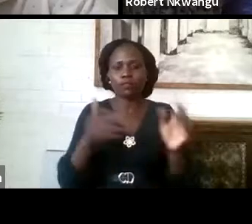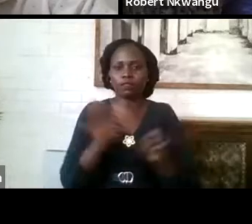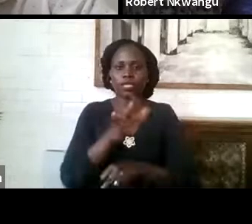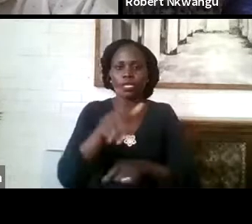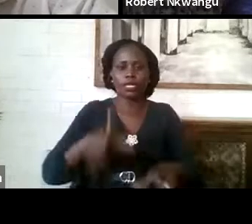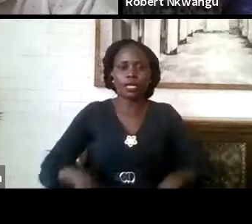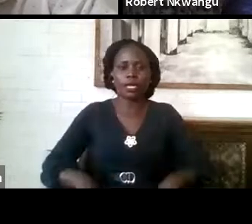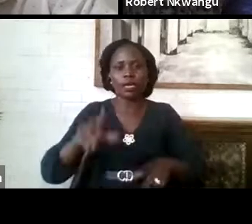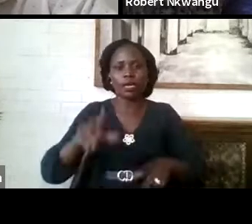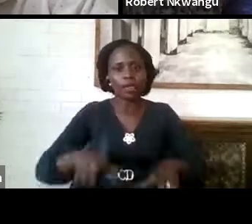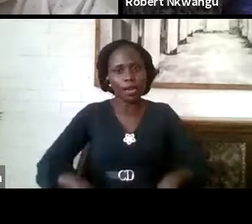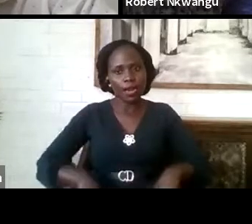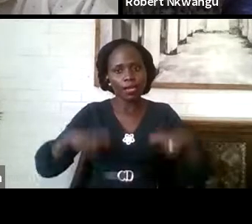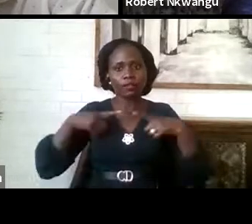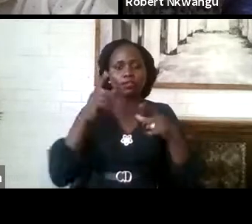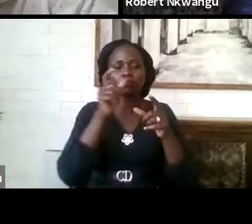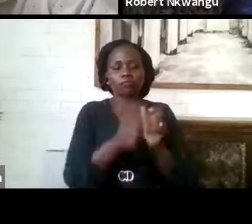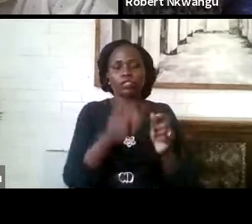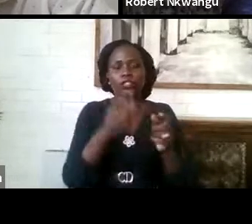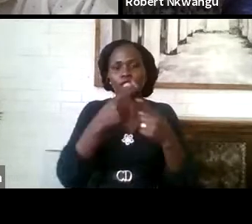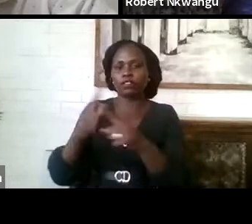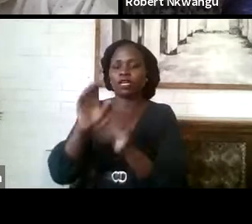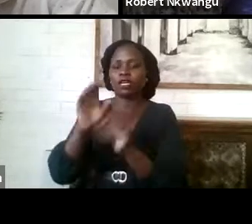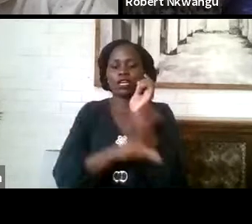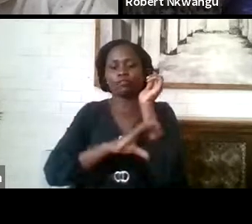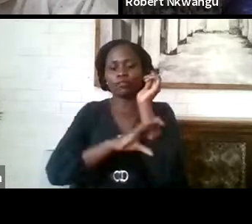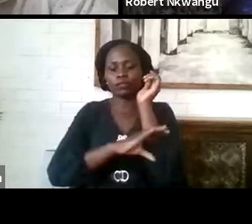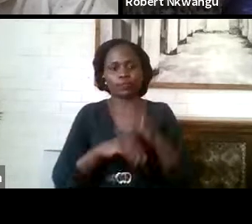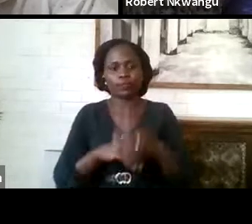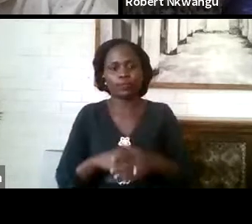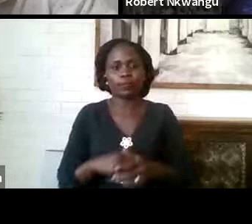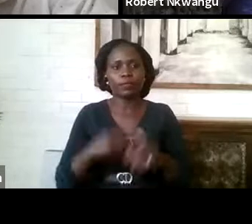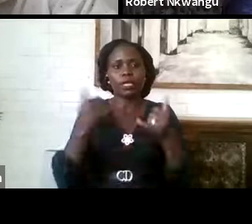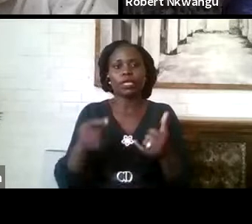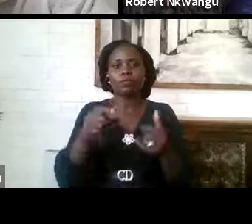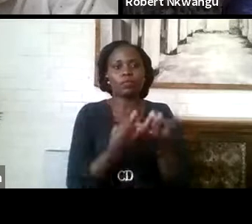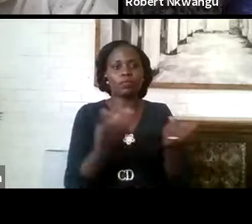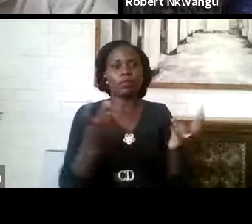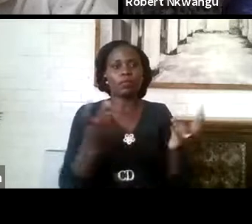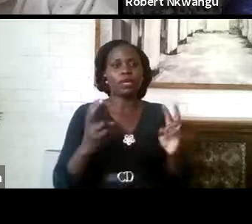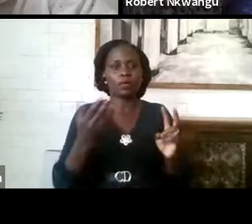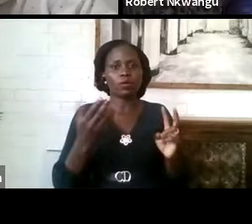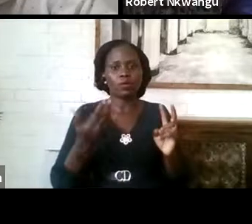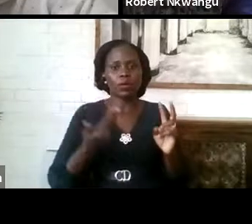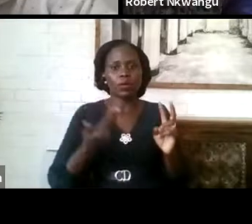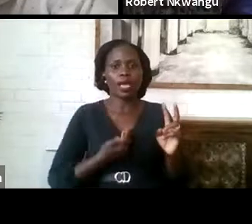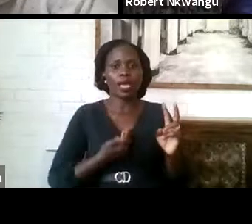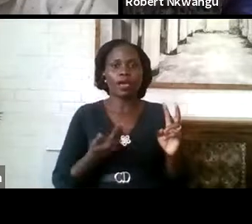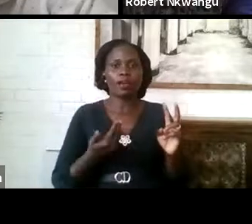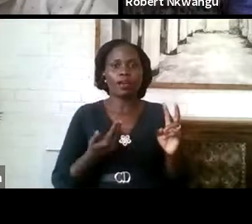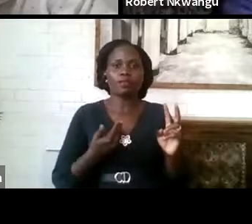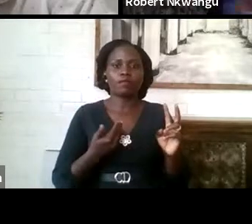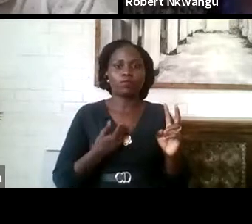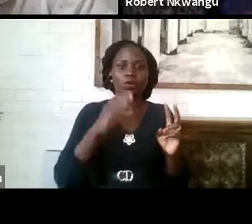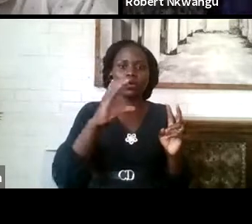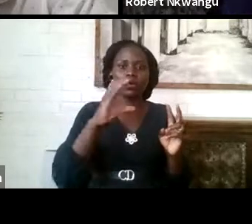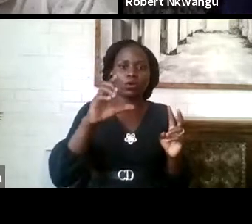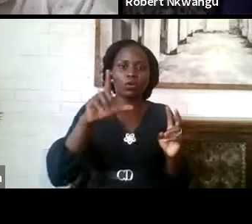different countries. On this panel, we have Mr. Colorado Castiano from